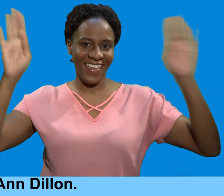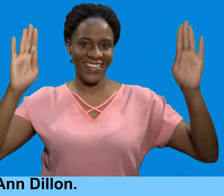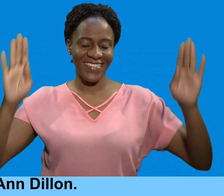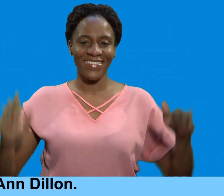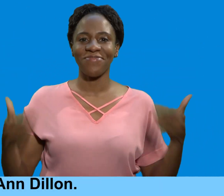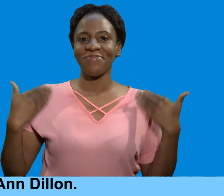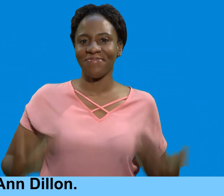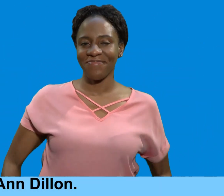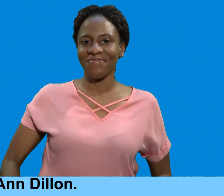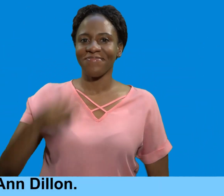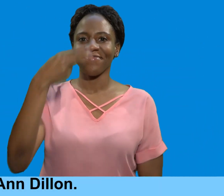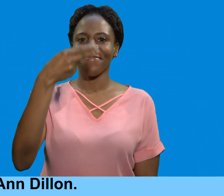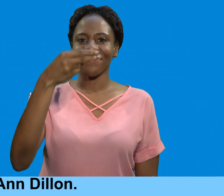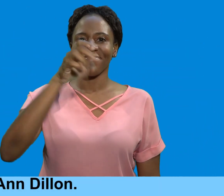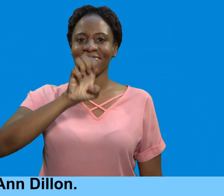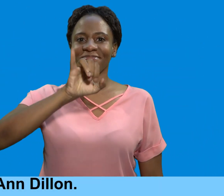Hi, I am